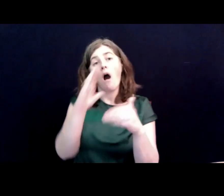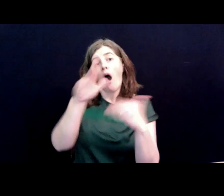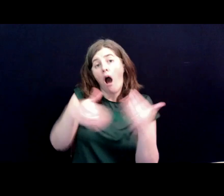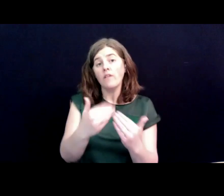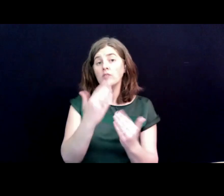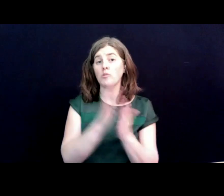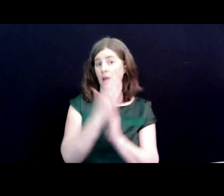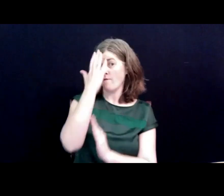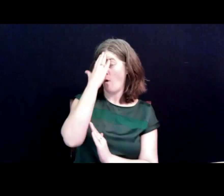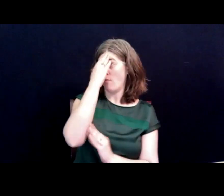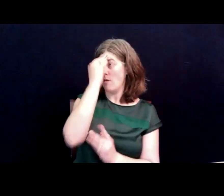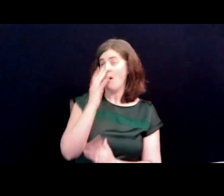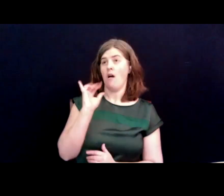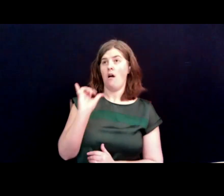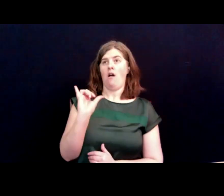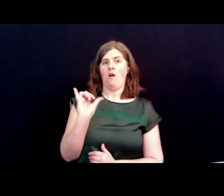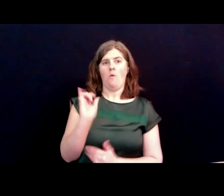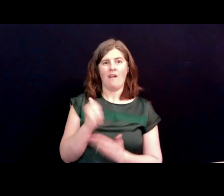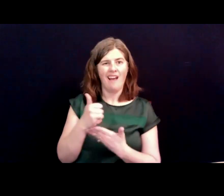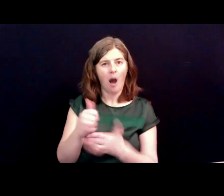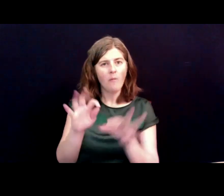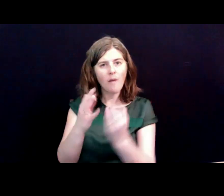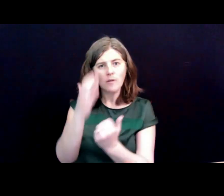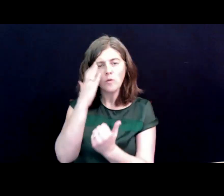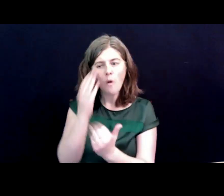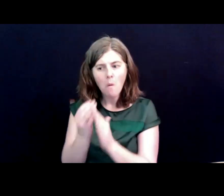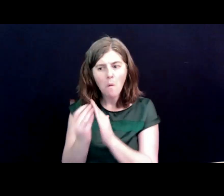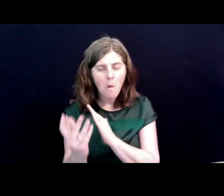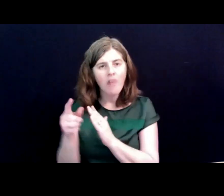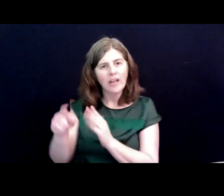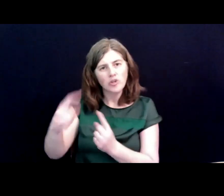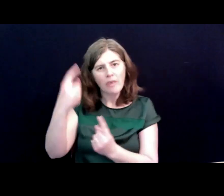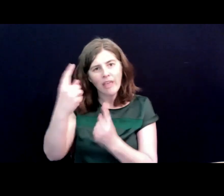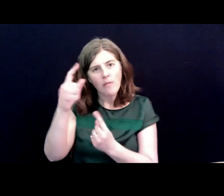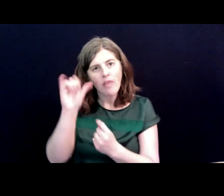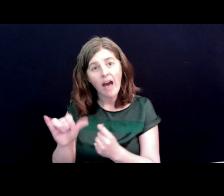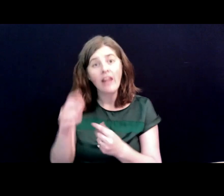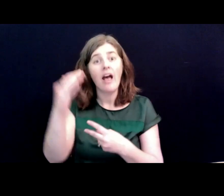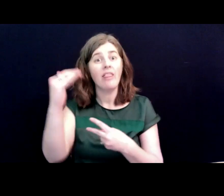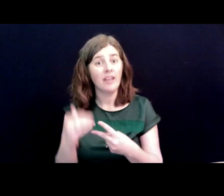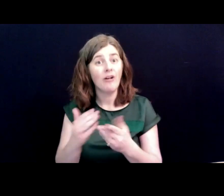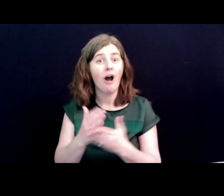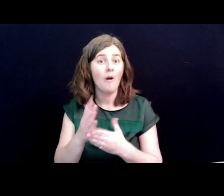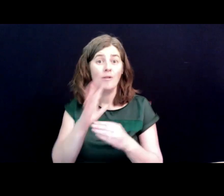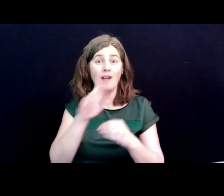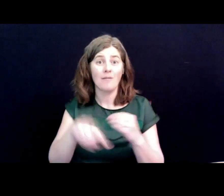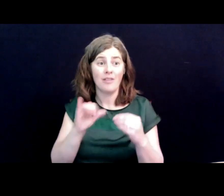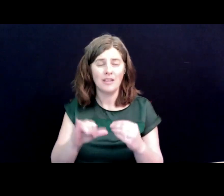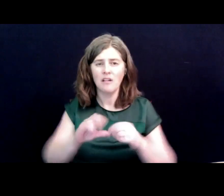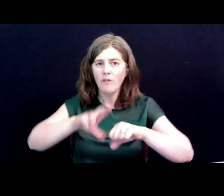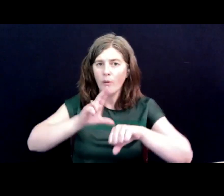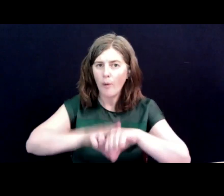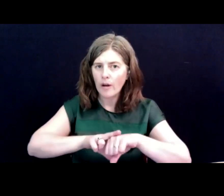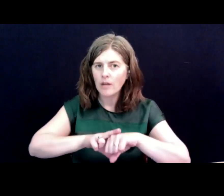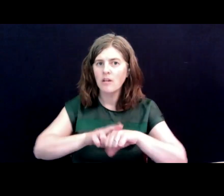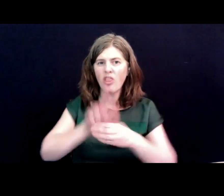informed so that we can help families know if that is something they should be thinking about. And then, all right, so let's talk about this. Of course, 3